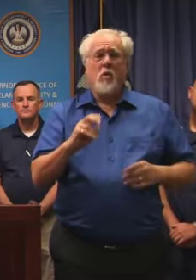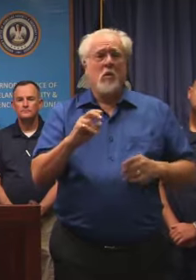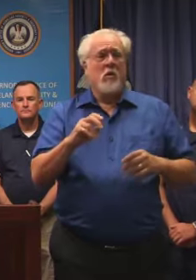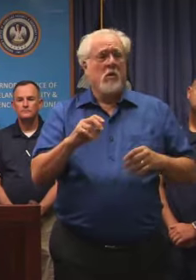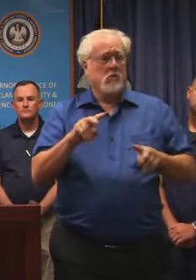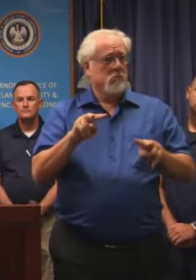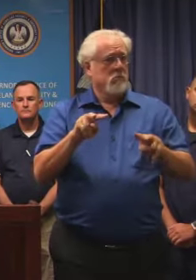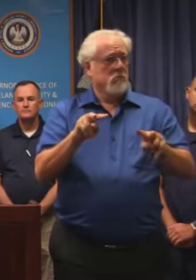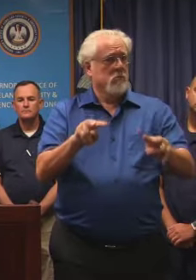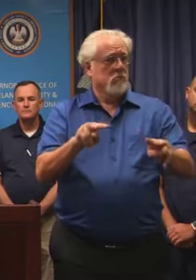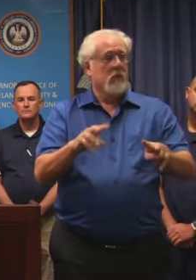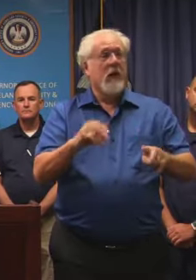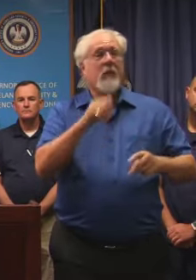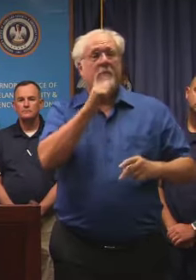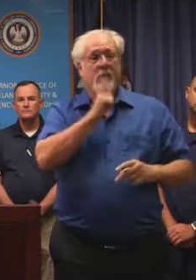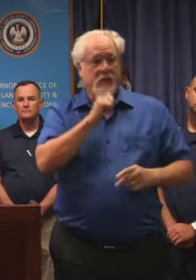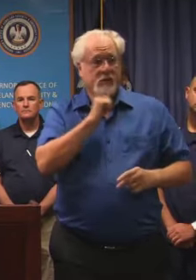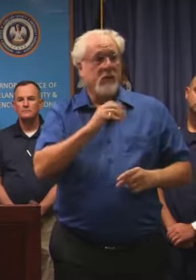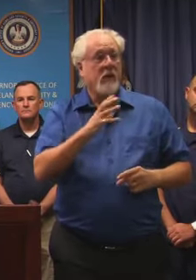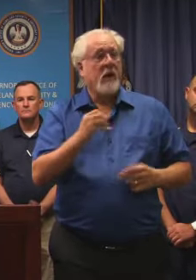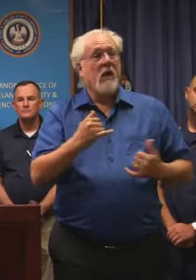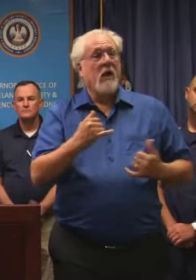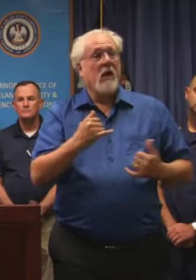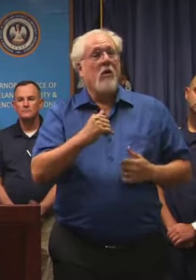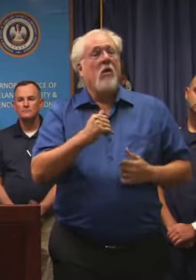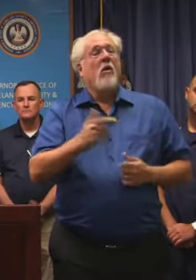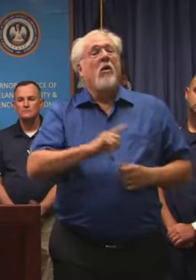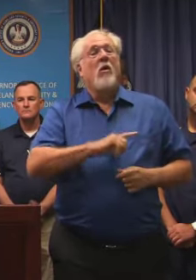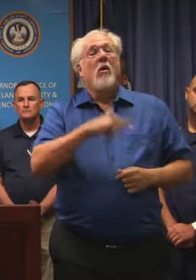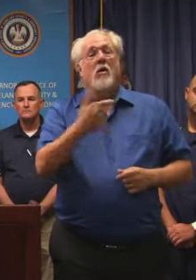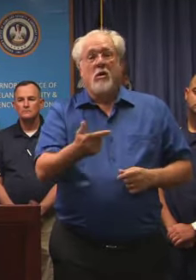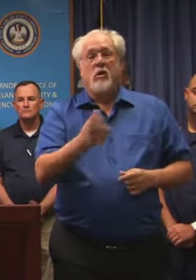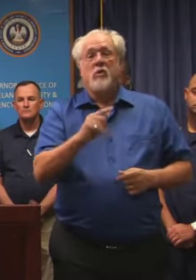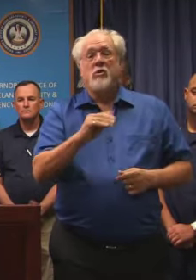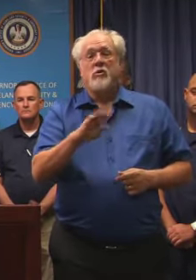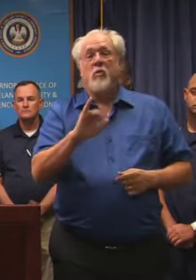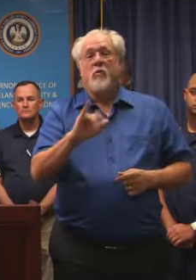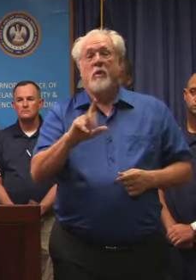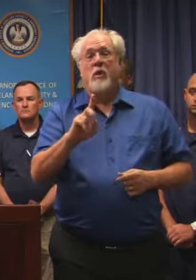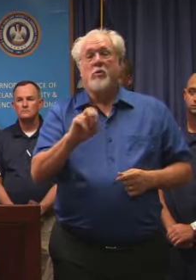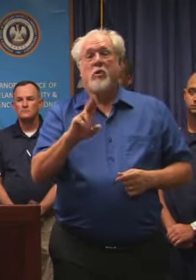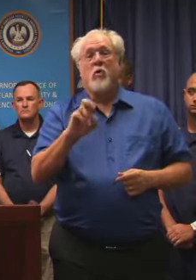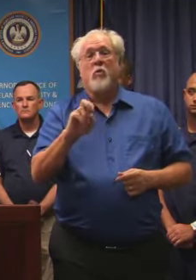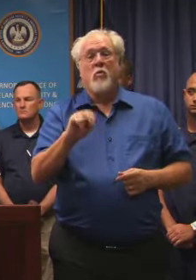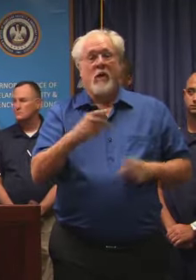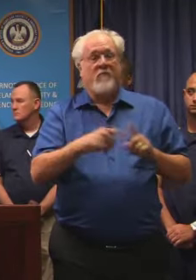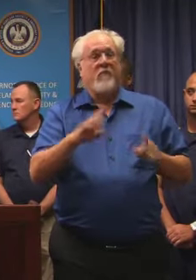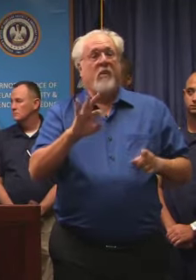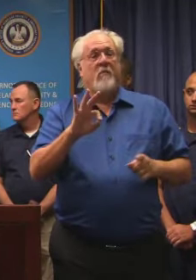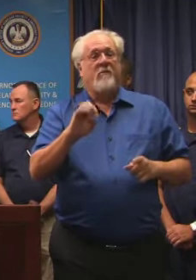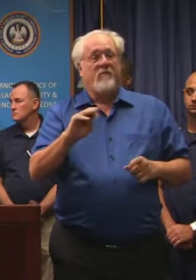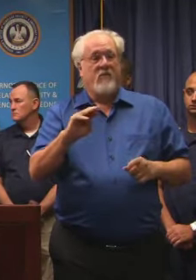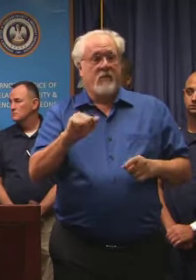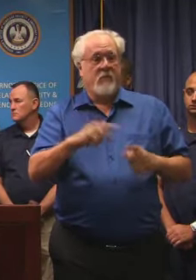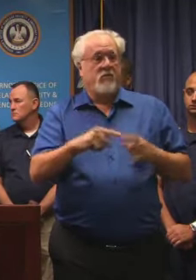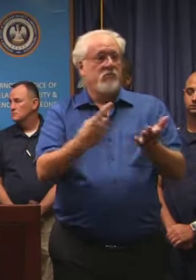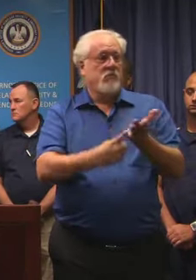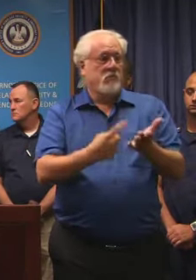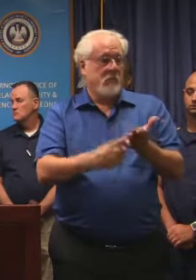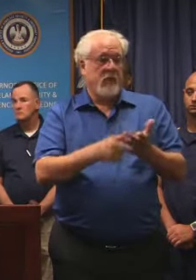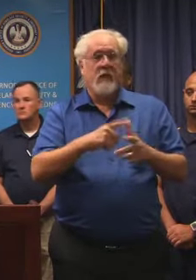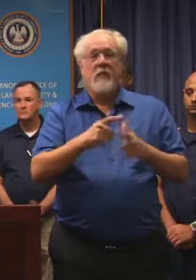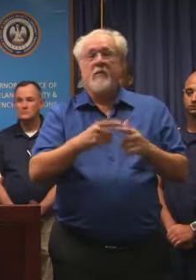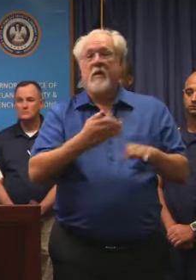remain vigilant and patient. And at this time, I'm going to ask Bill Duran from FEMA to come up and speak, and following